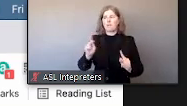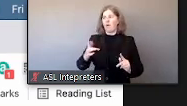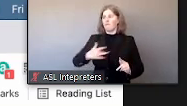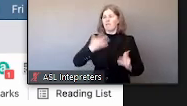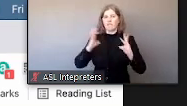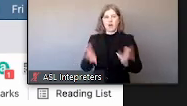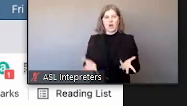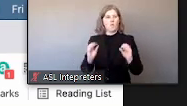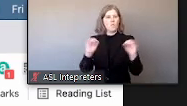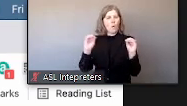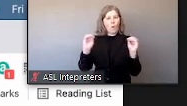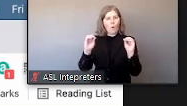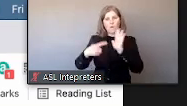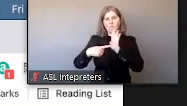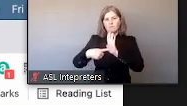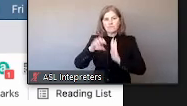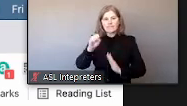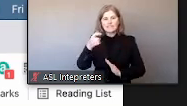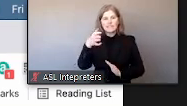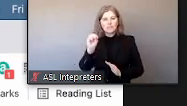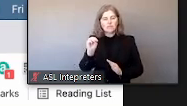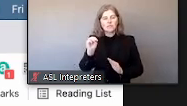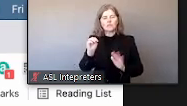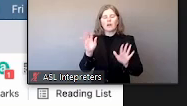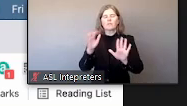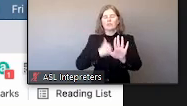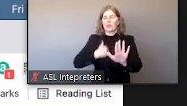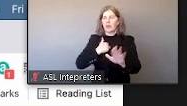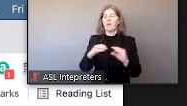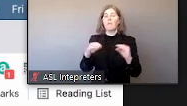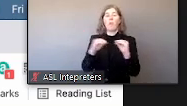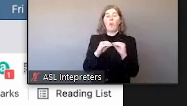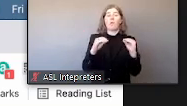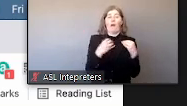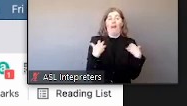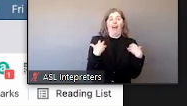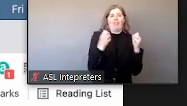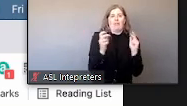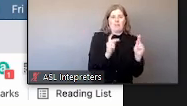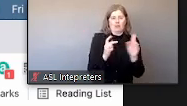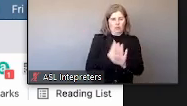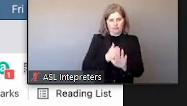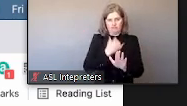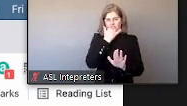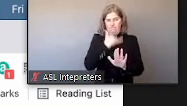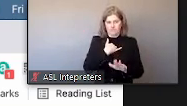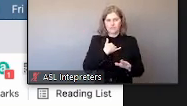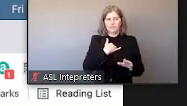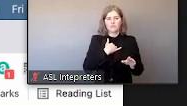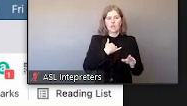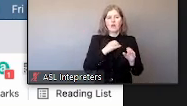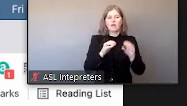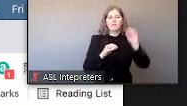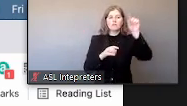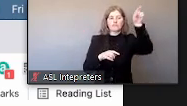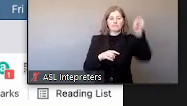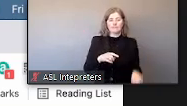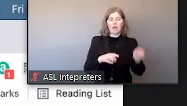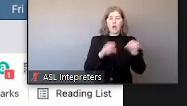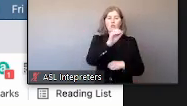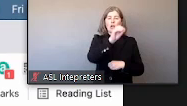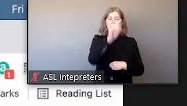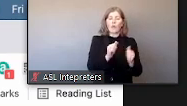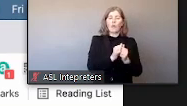people started getting, more and more healthy people, I apologize. This is the percentage of people with underlying